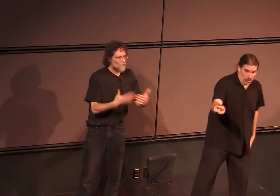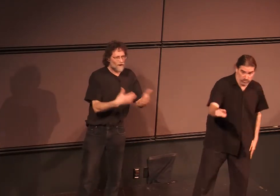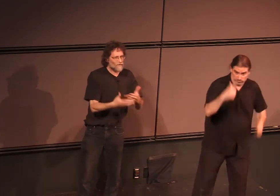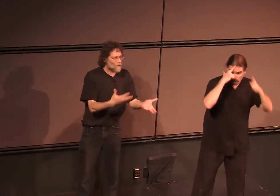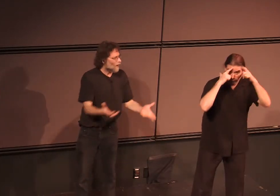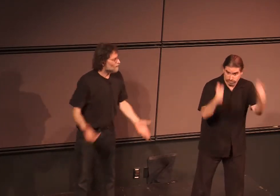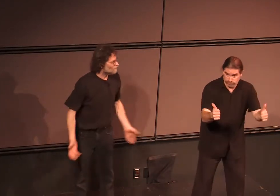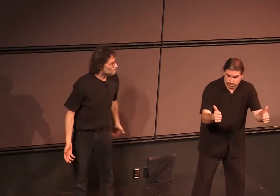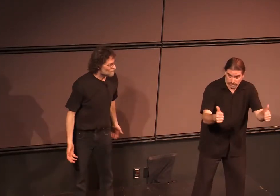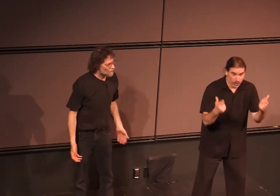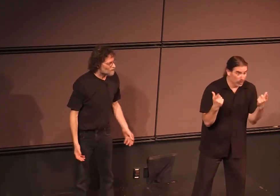Whatever you want. It's up to you.